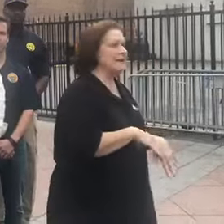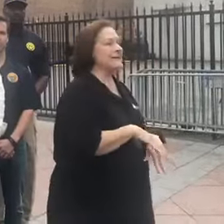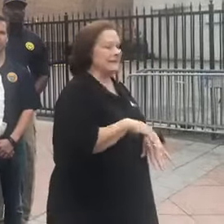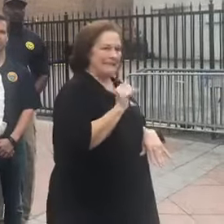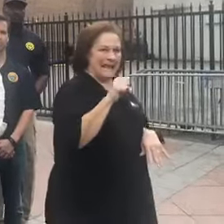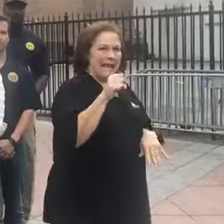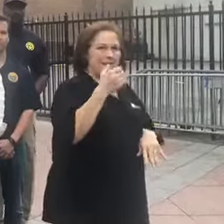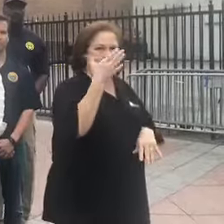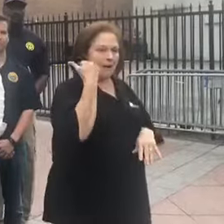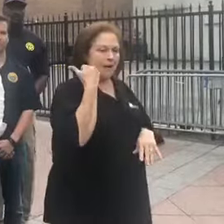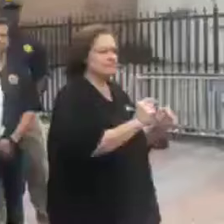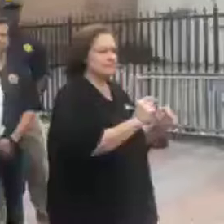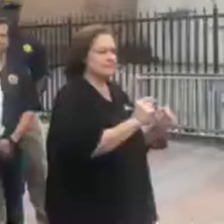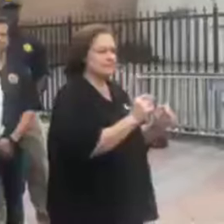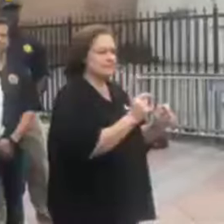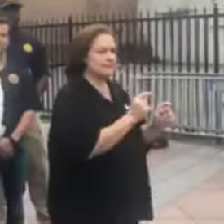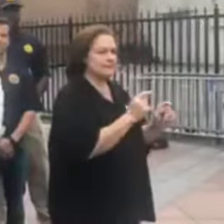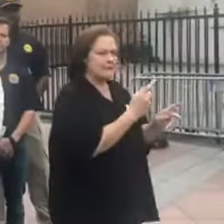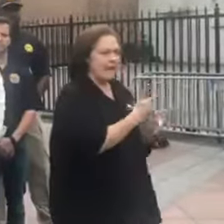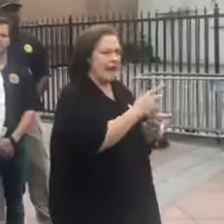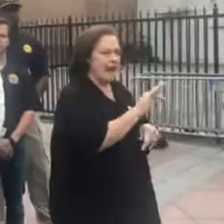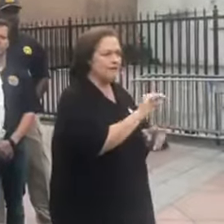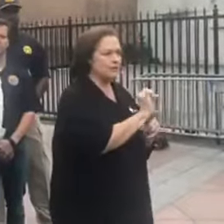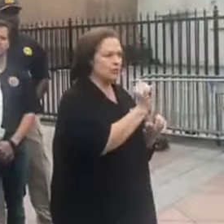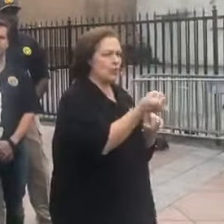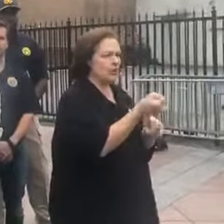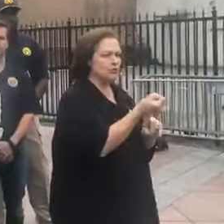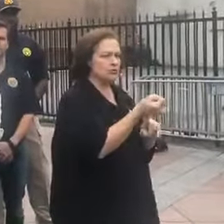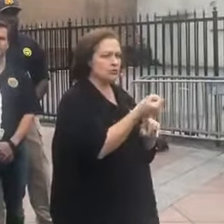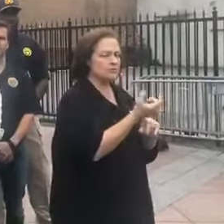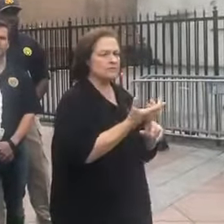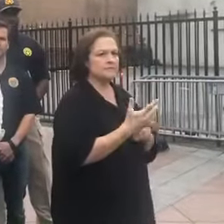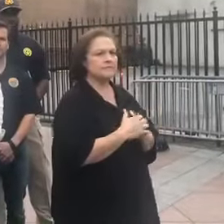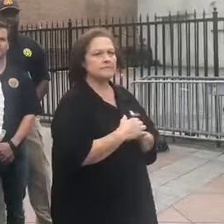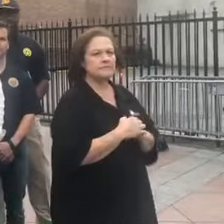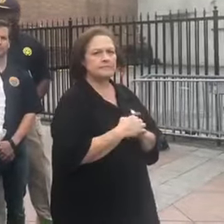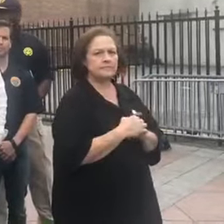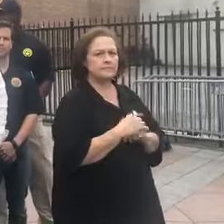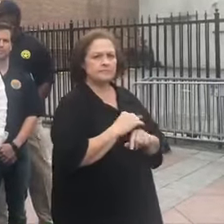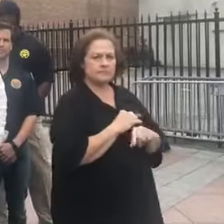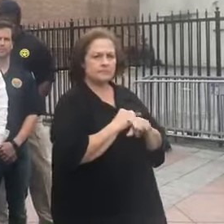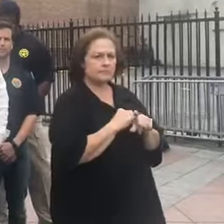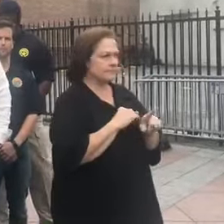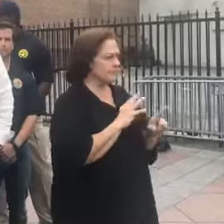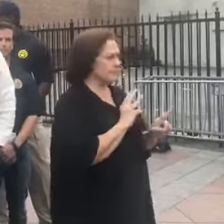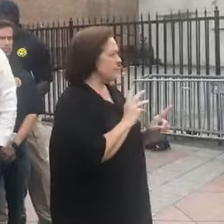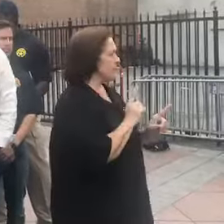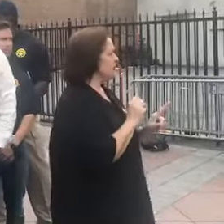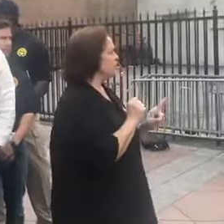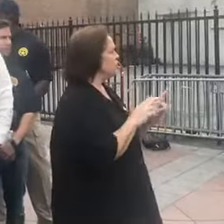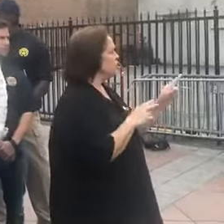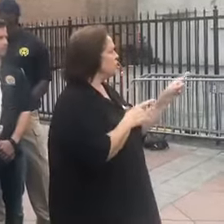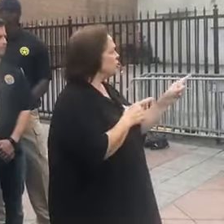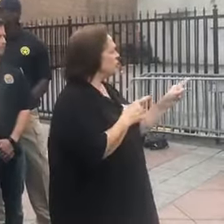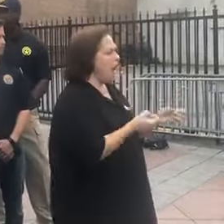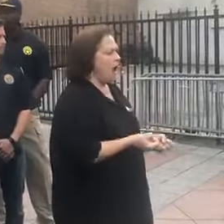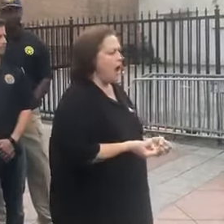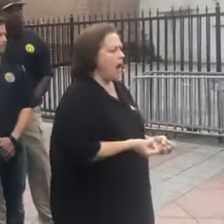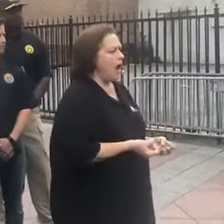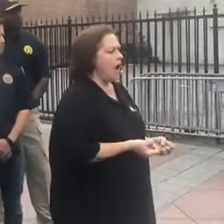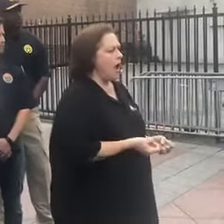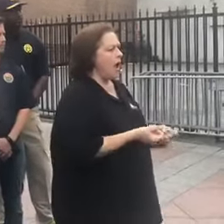to be able to take the cranes down. Working hard to make sure that happens. Can you the issue? How many inches has